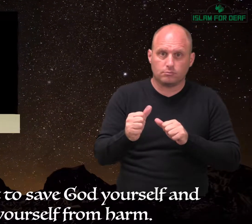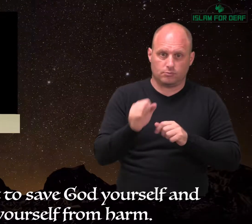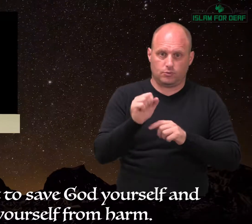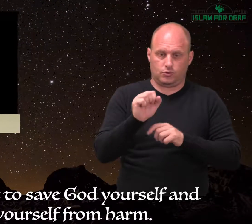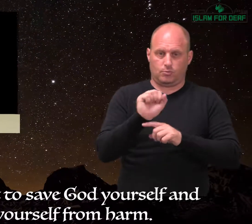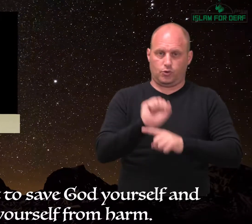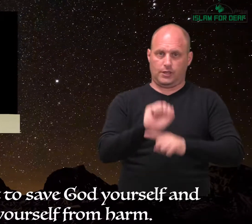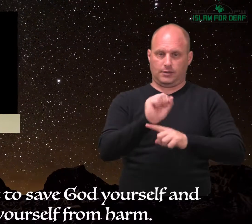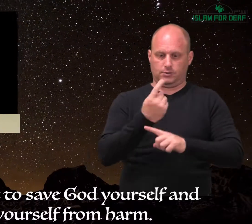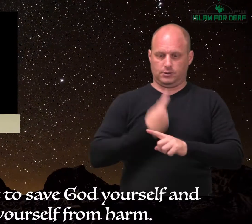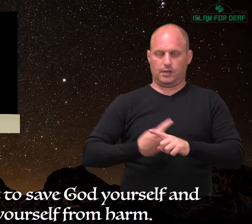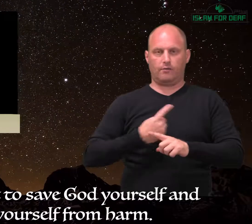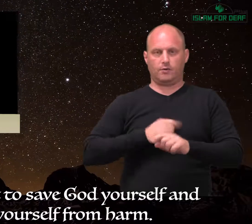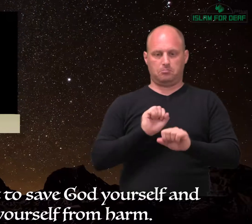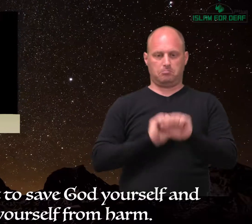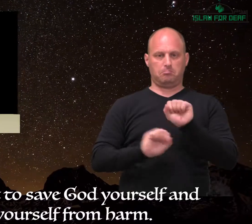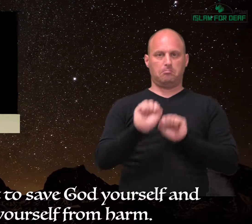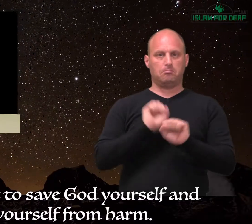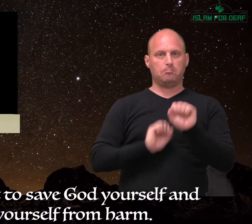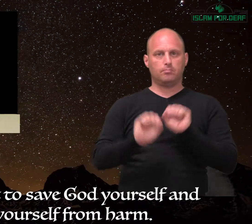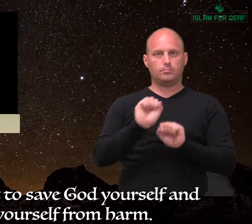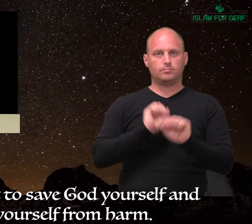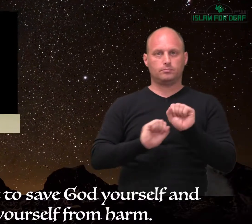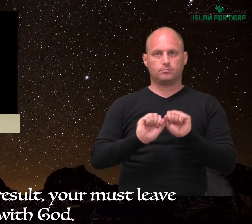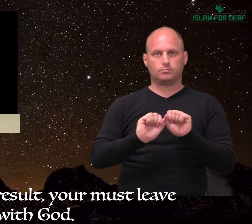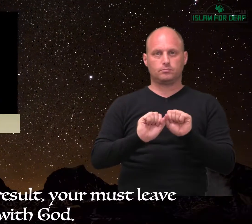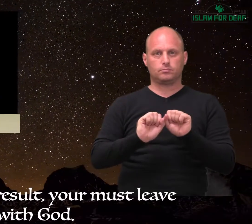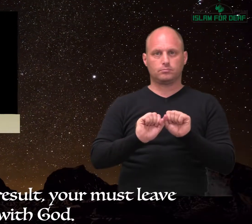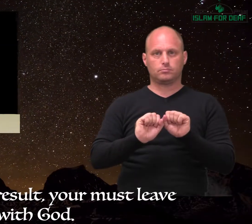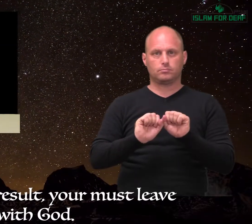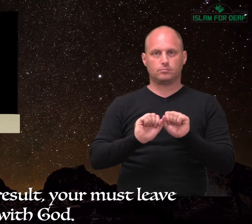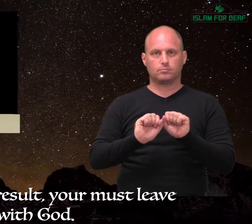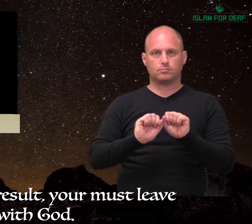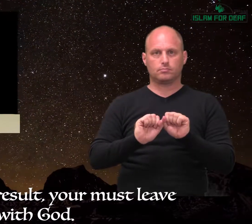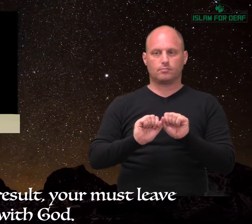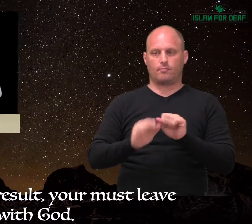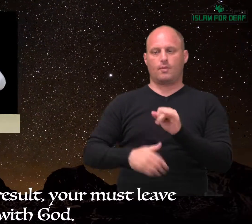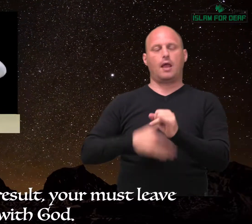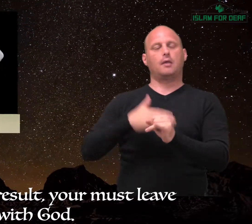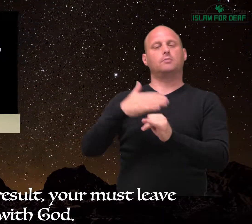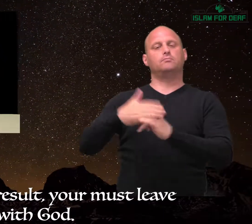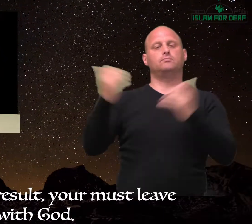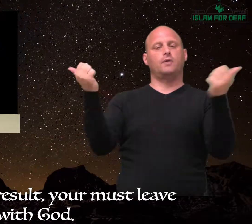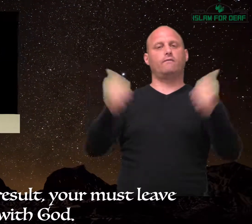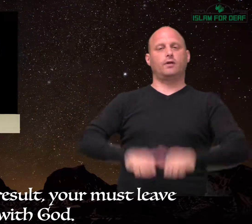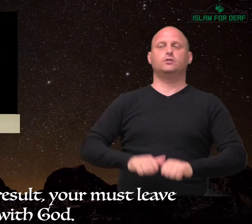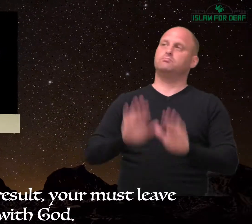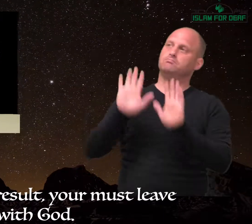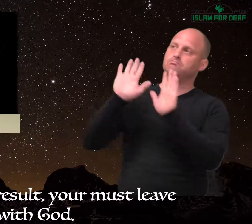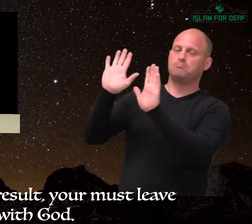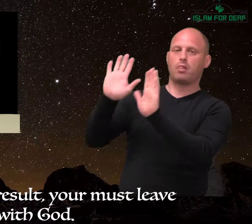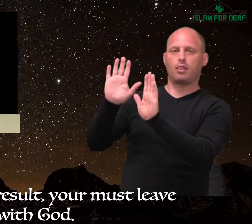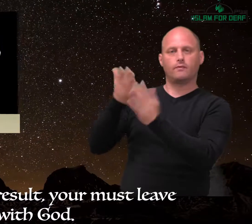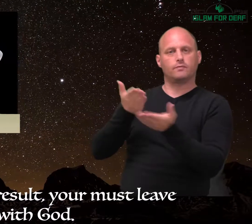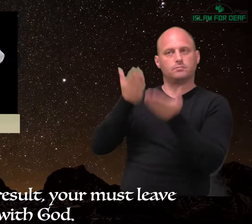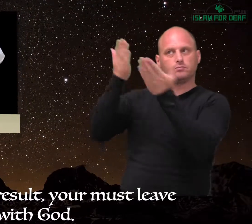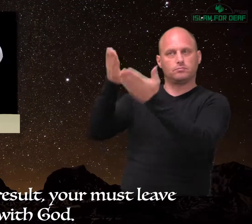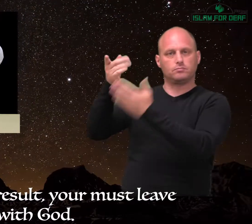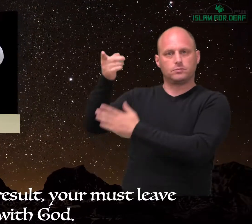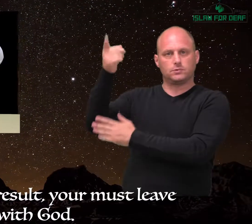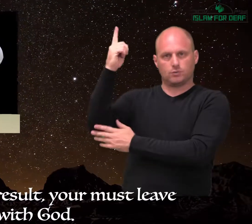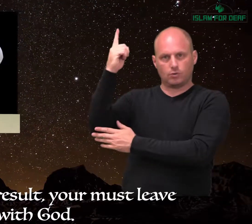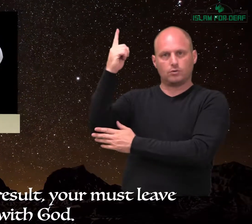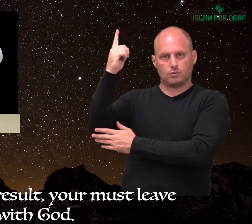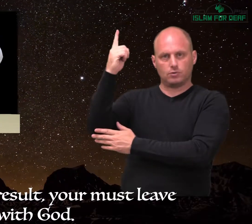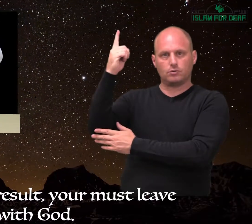and to protect yourself from harm. But the end result, you must live with God. You must